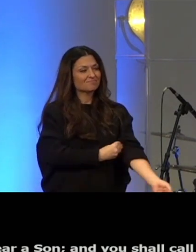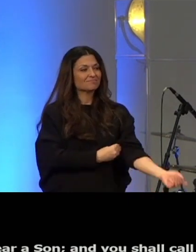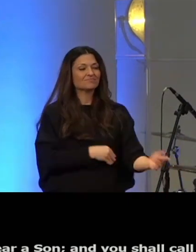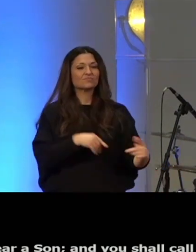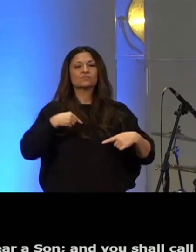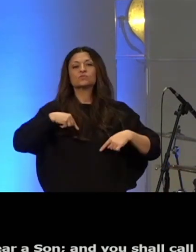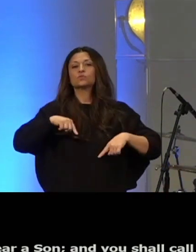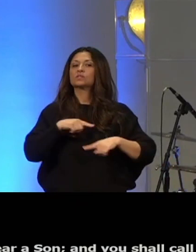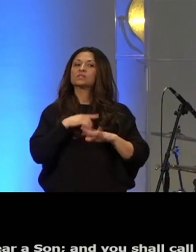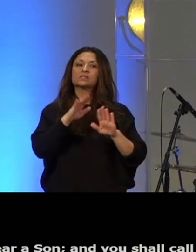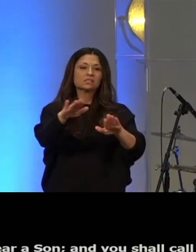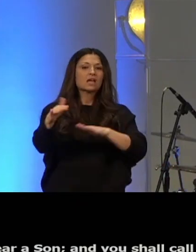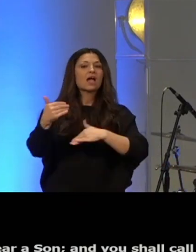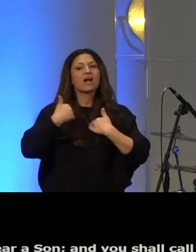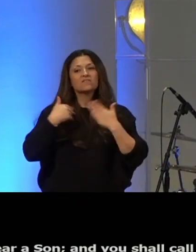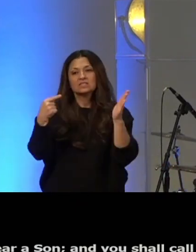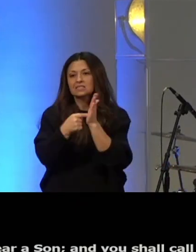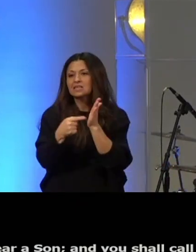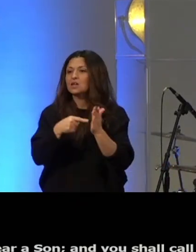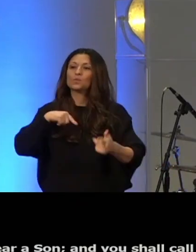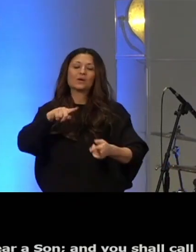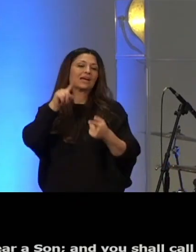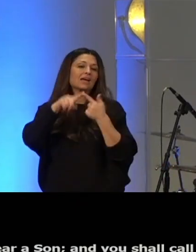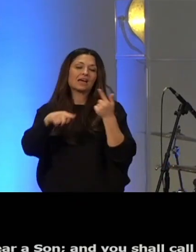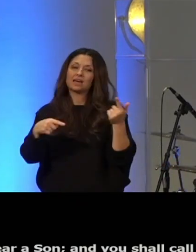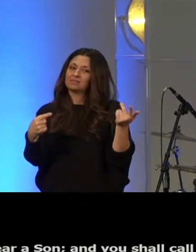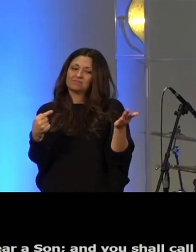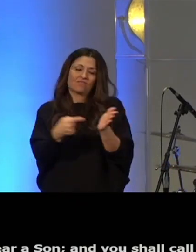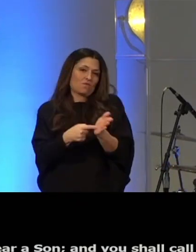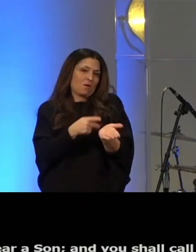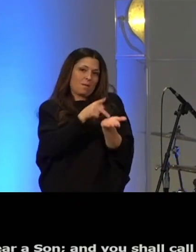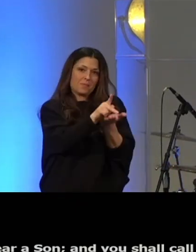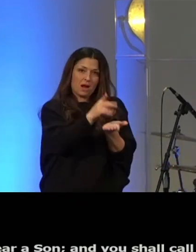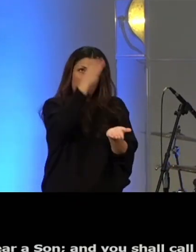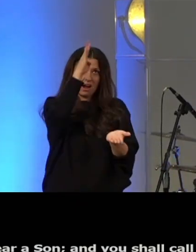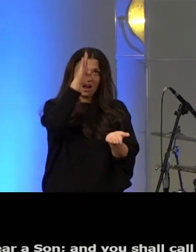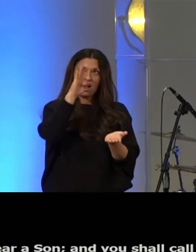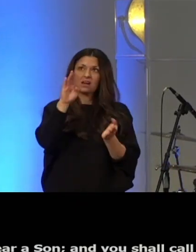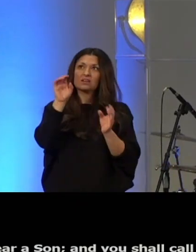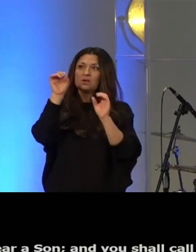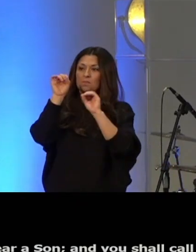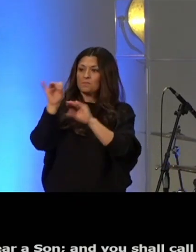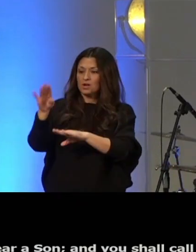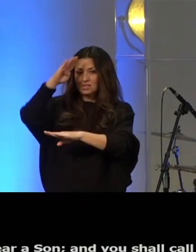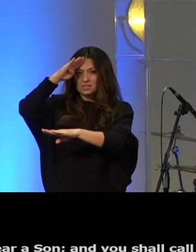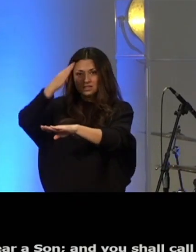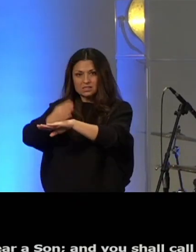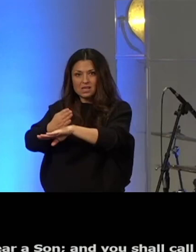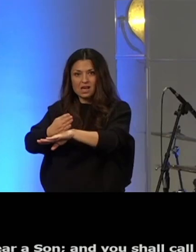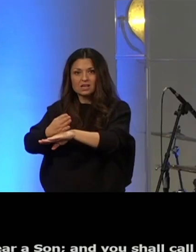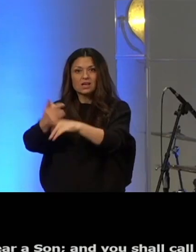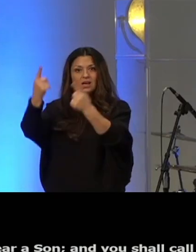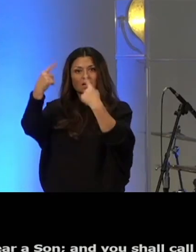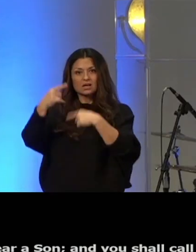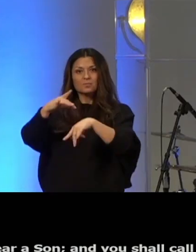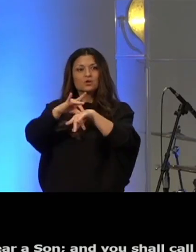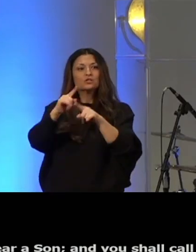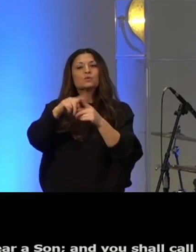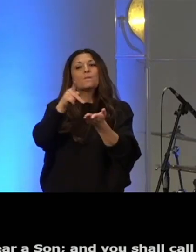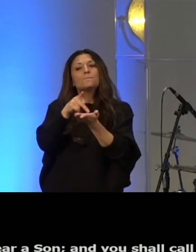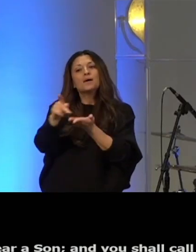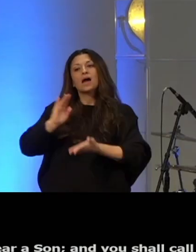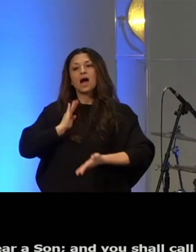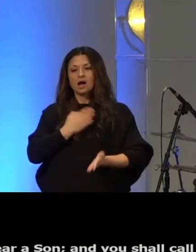We had a debt we could not pay. God the Son put on flesh, came to earth to pay our debt.